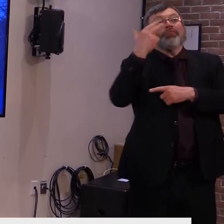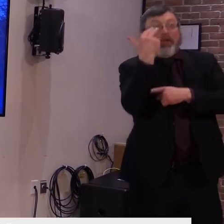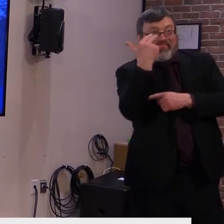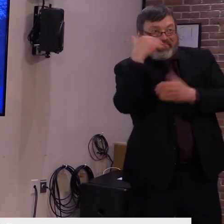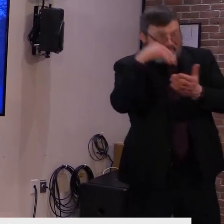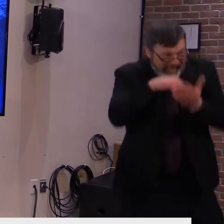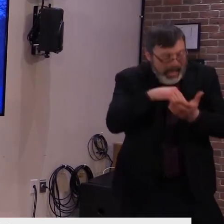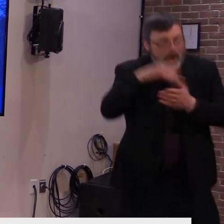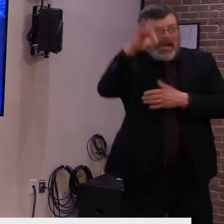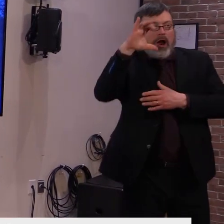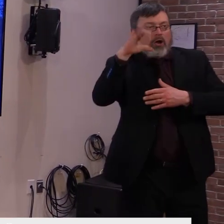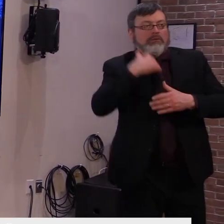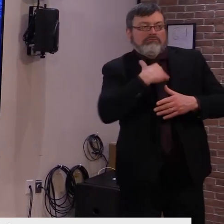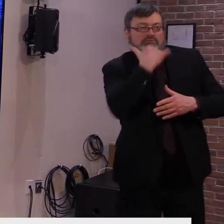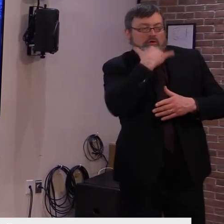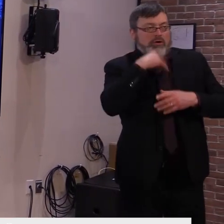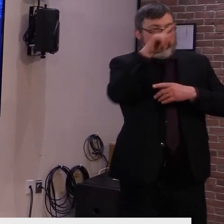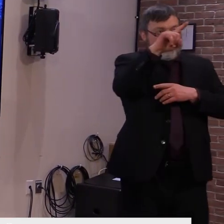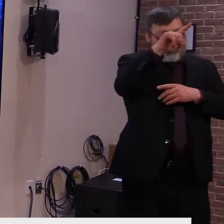113,865 people.